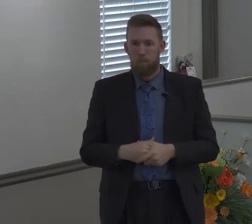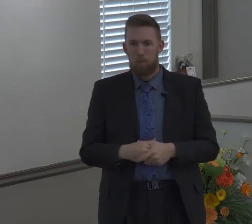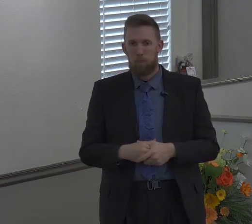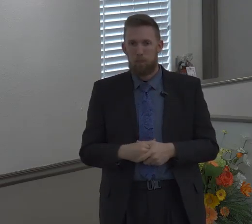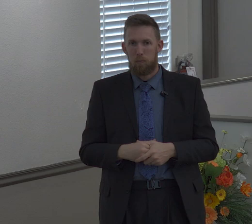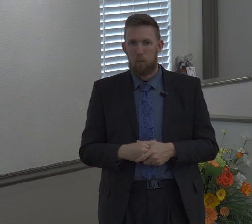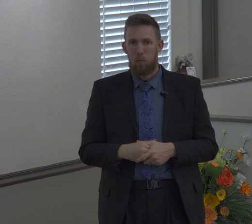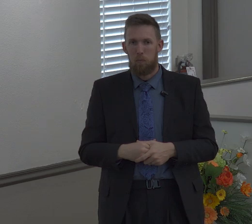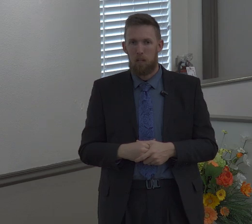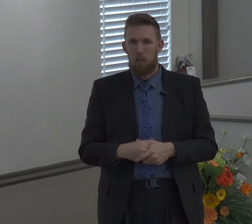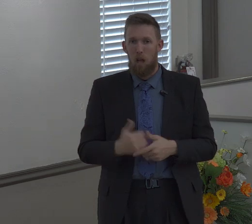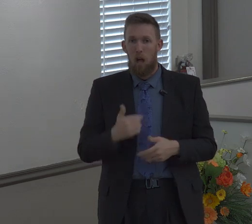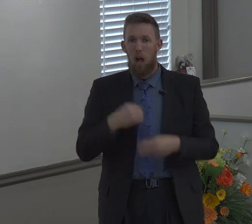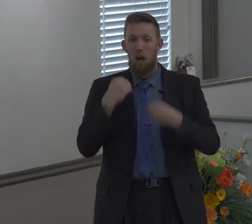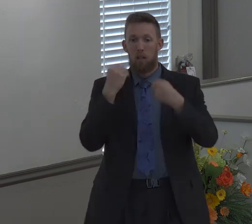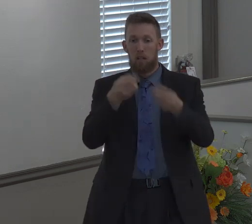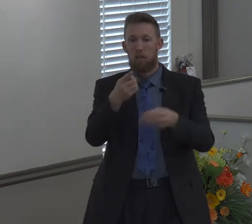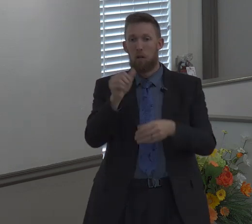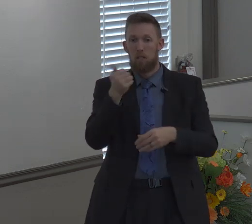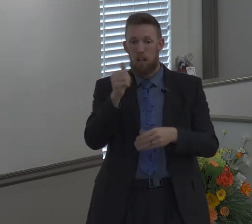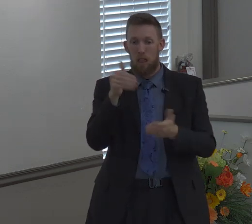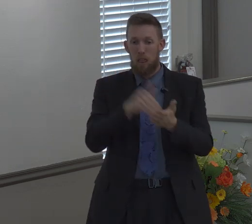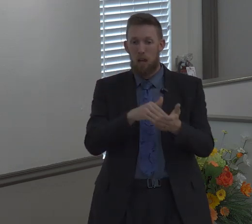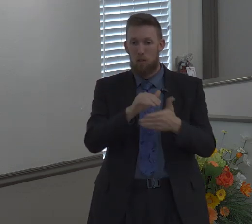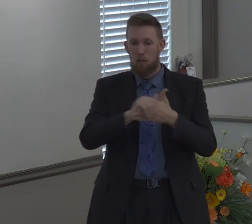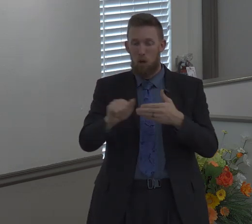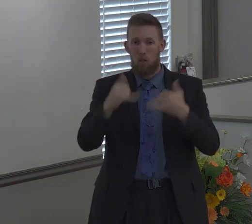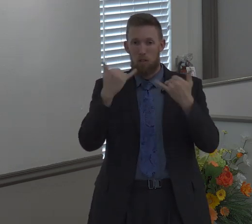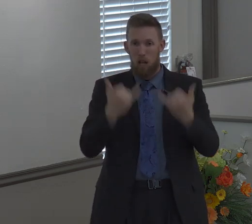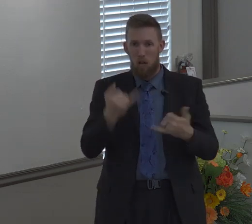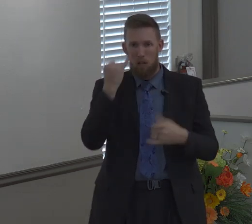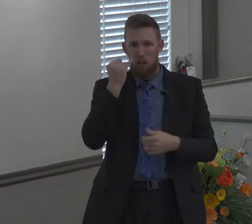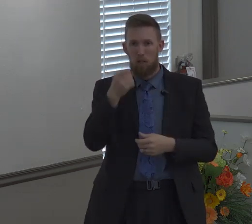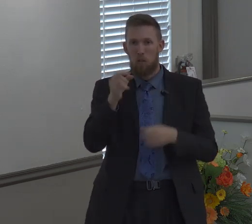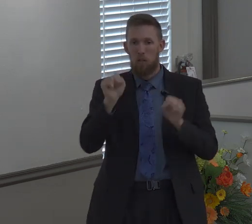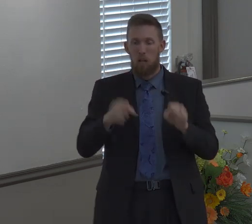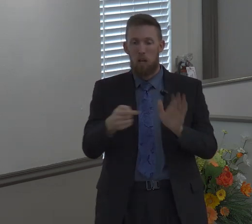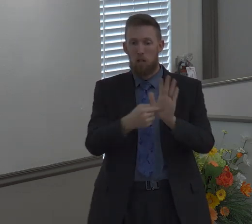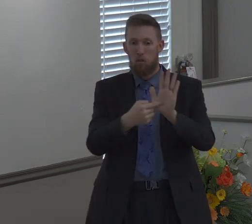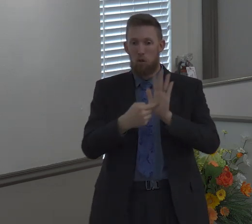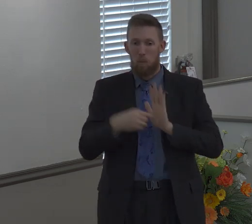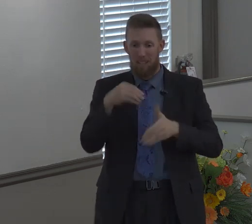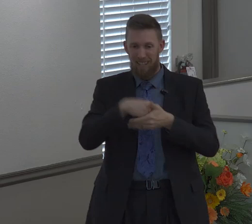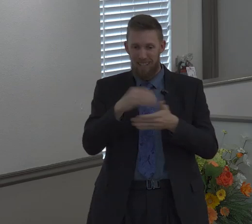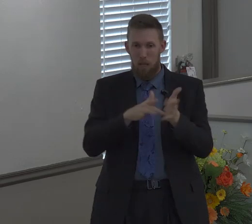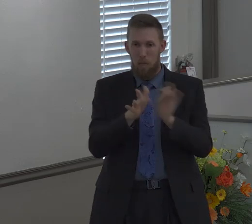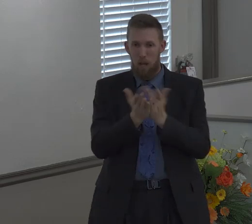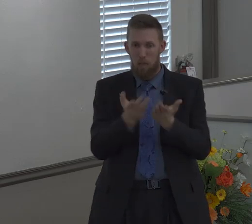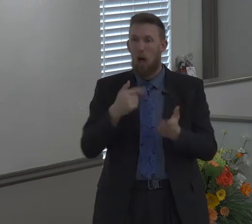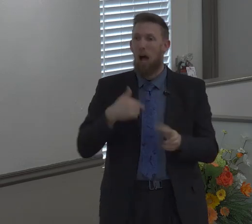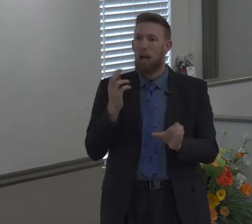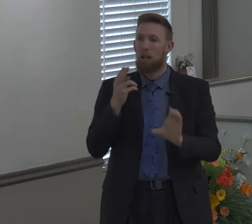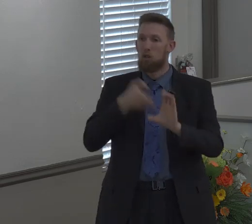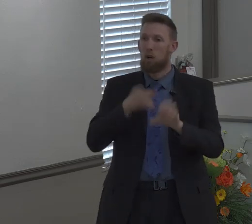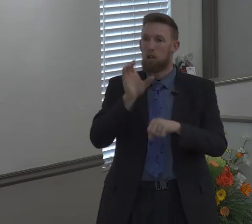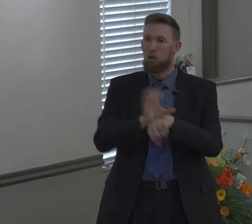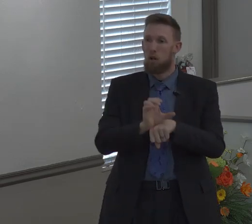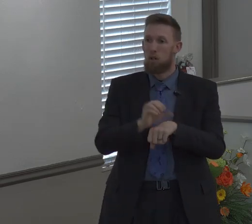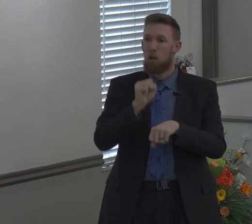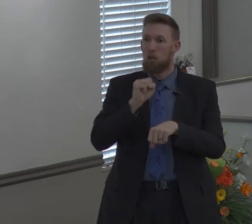Baloney. I'll give you $10,000 today if you can show that to me in the